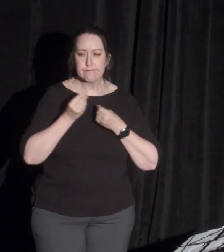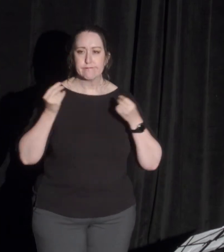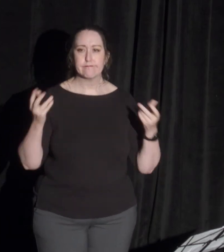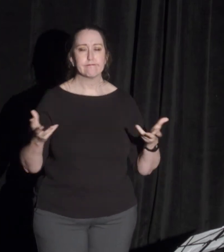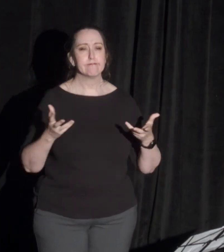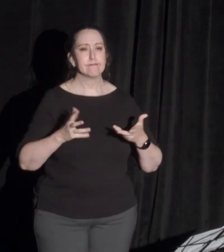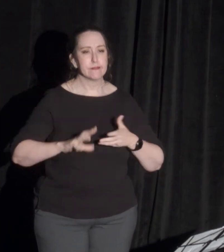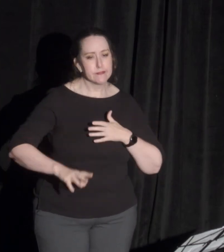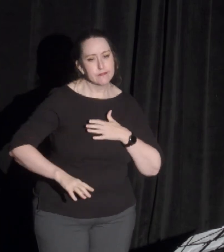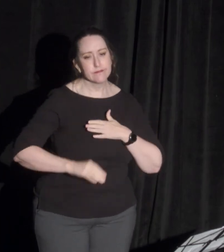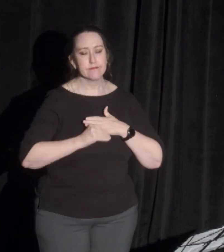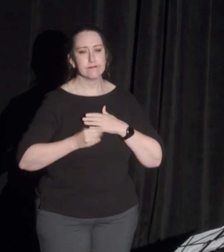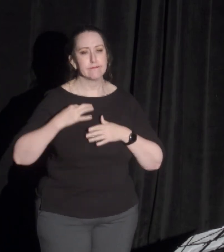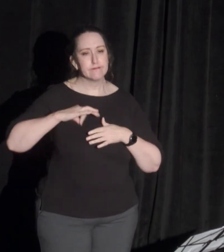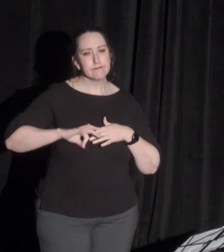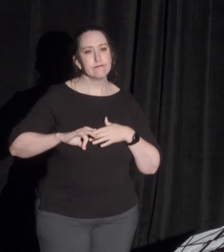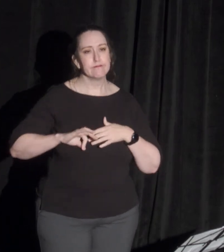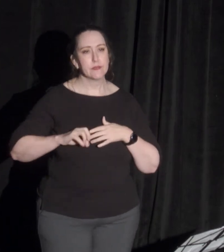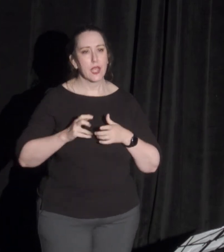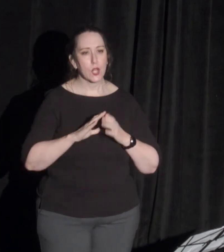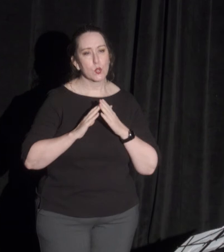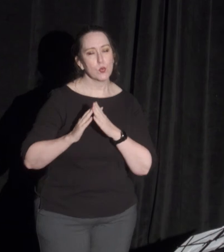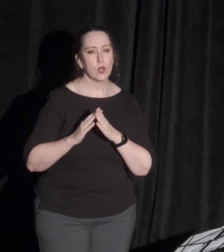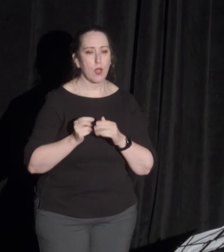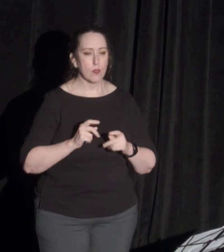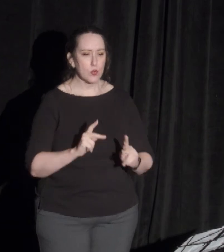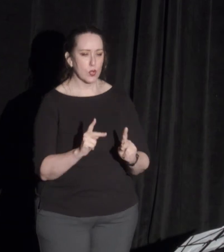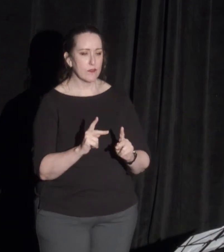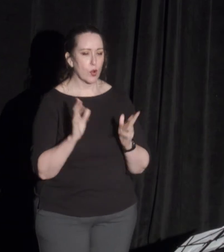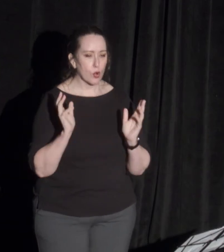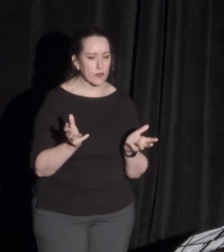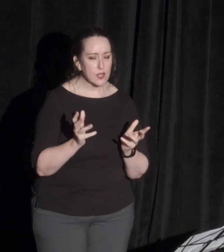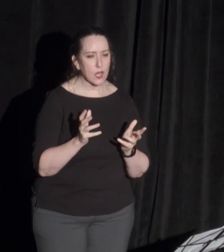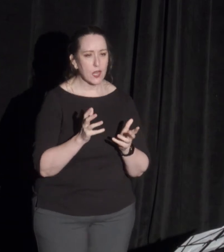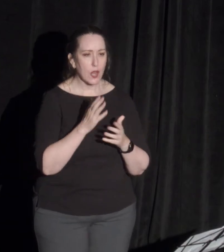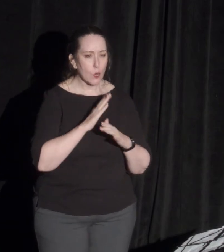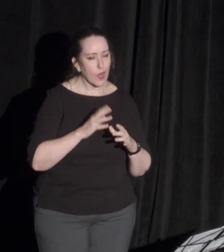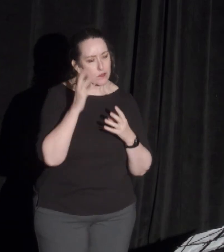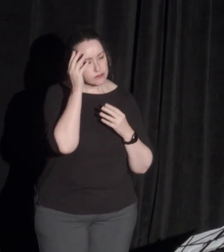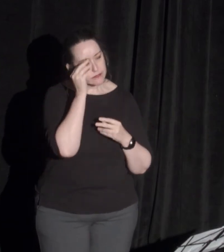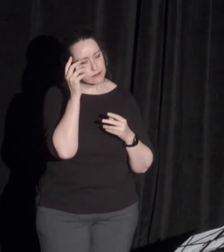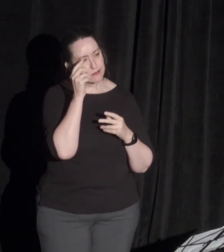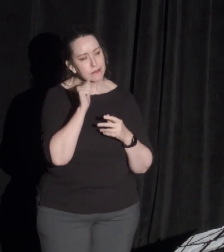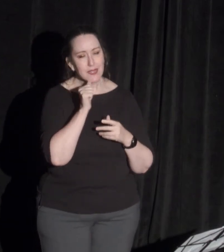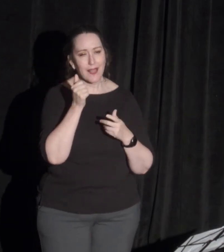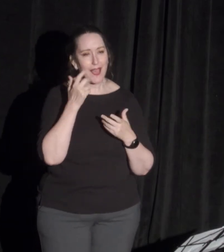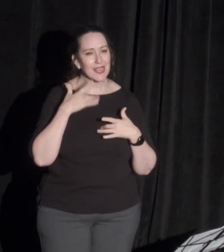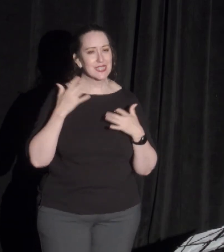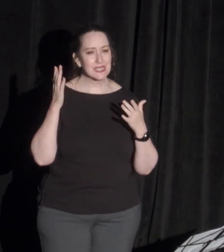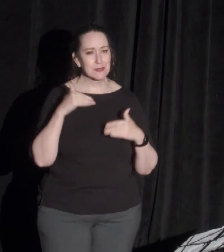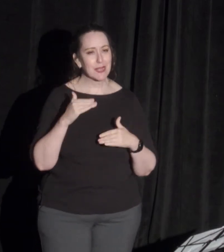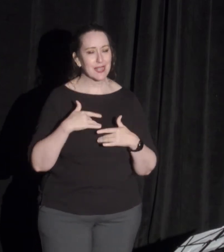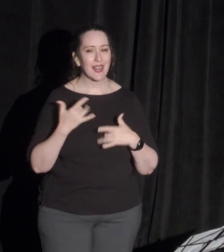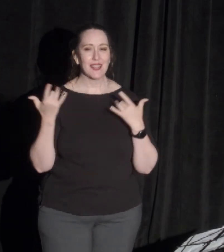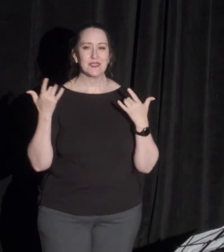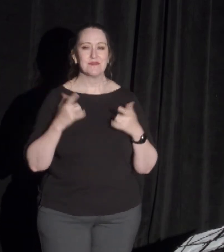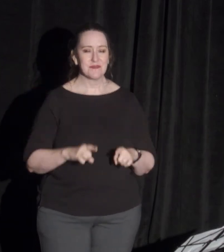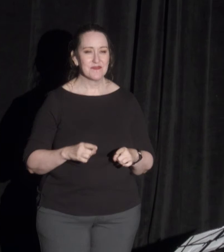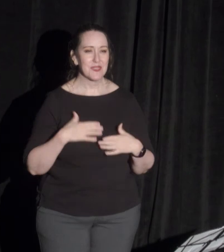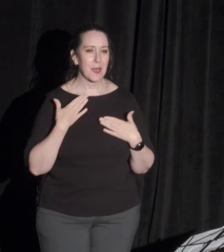us opportunities for conversations, quiet musing, and unexpected delights. There is no greater joy